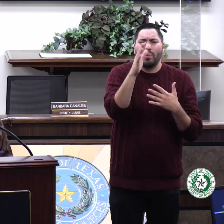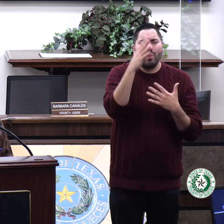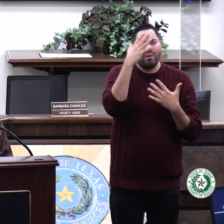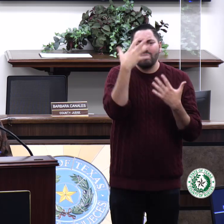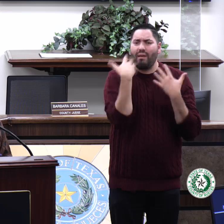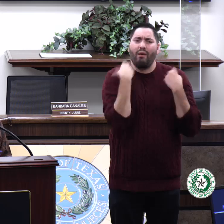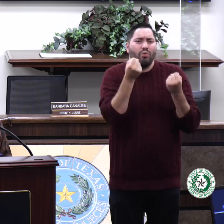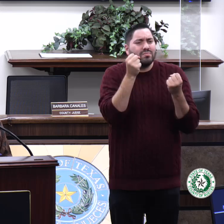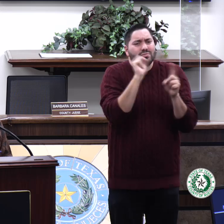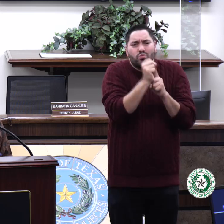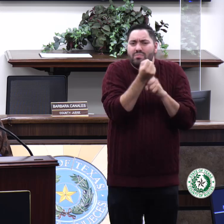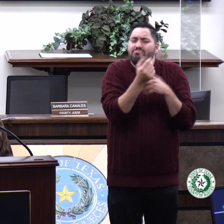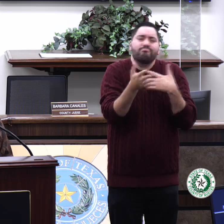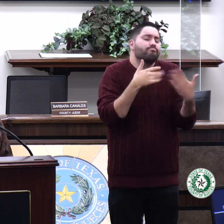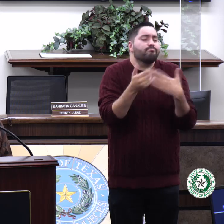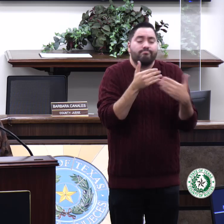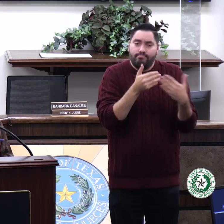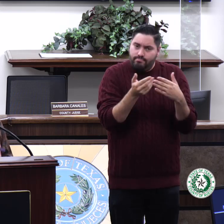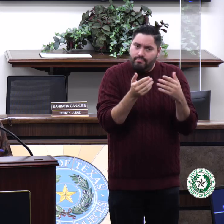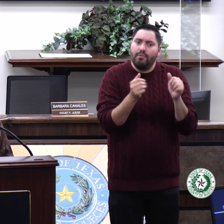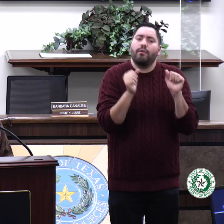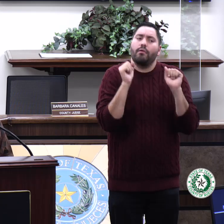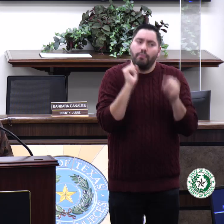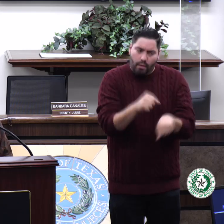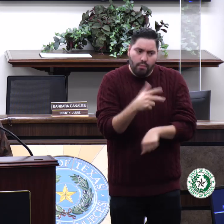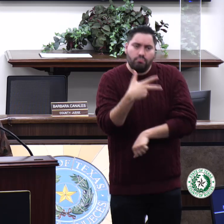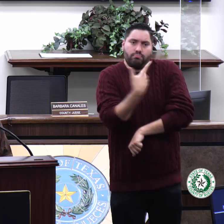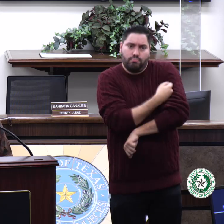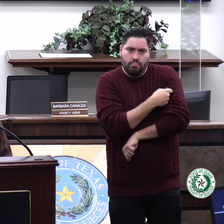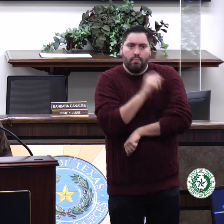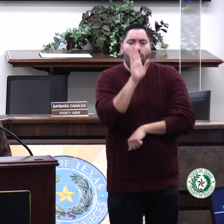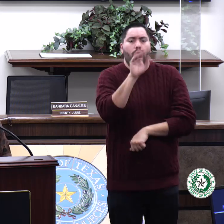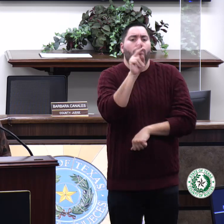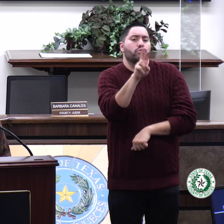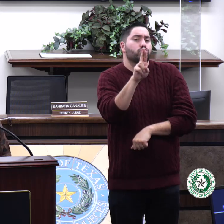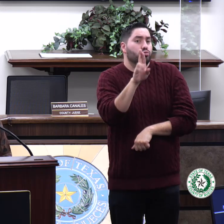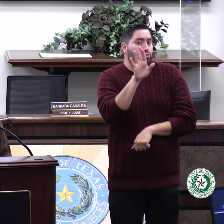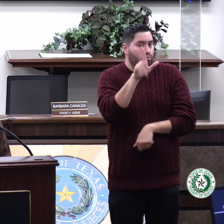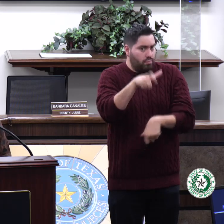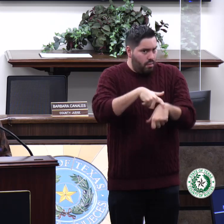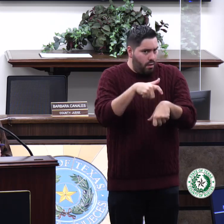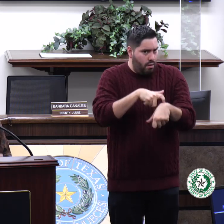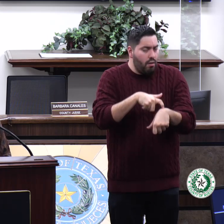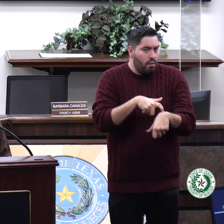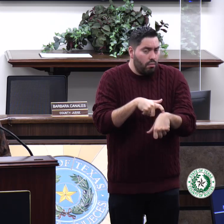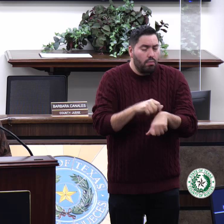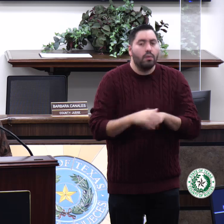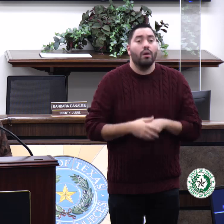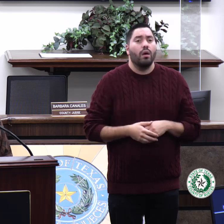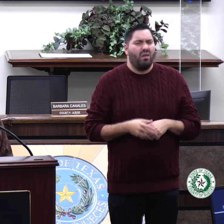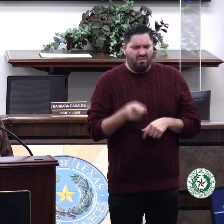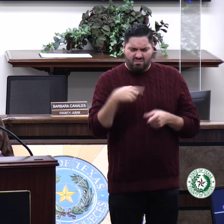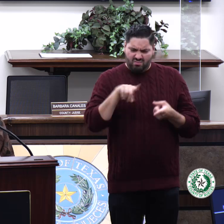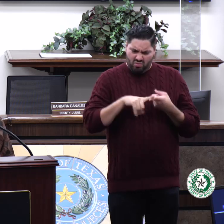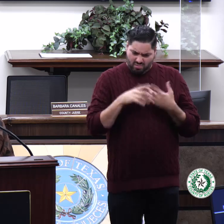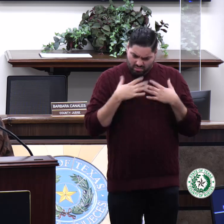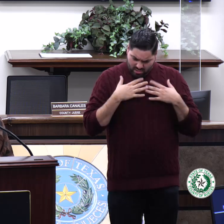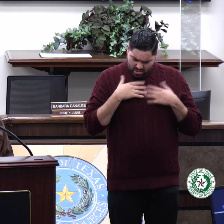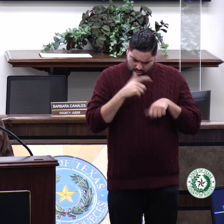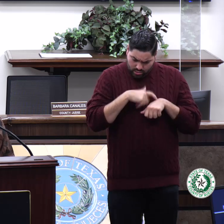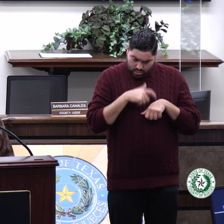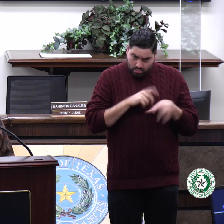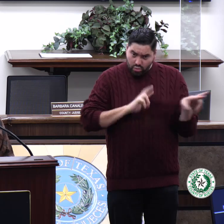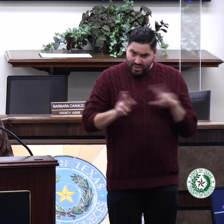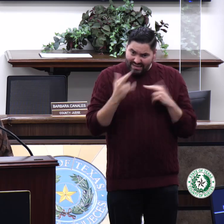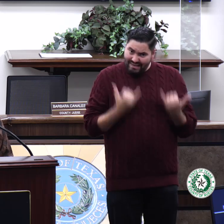receive that vaccine booster dose when it's your time. So, when is it your time? Let's go over that